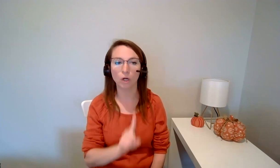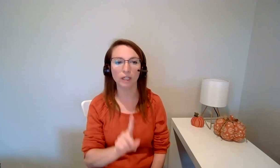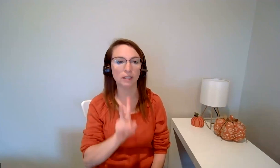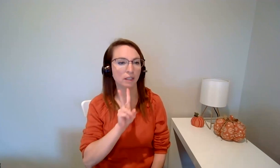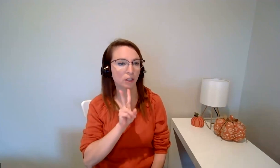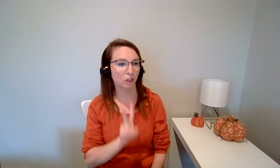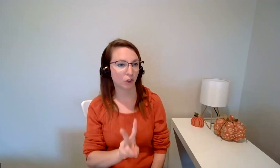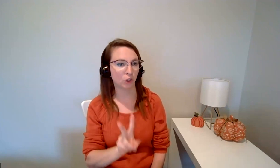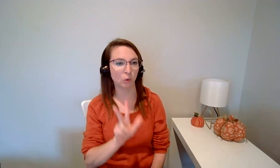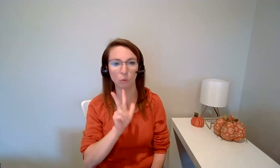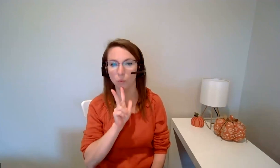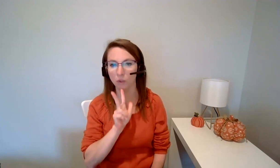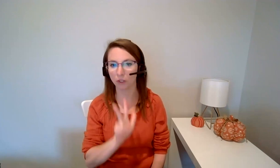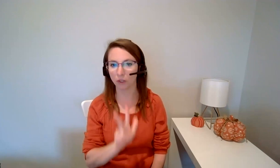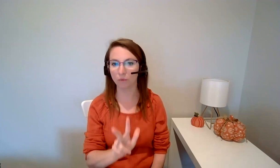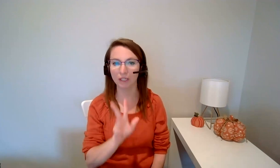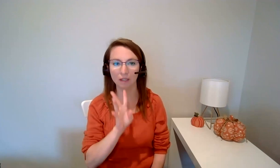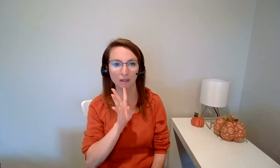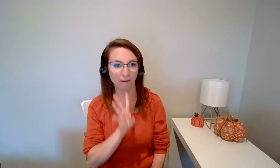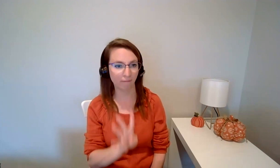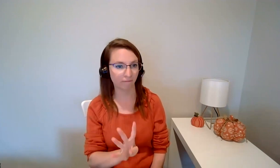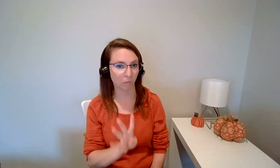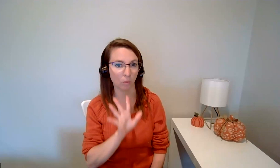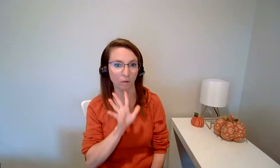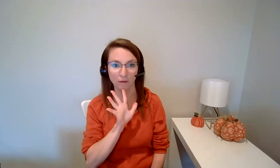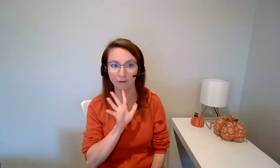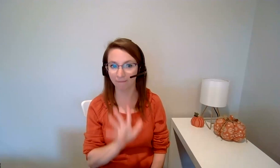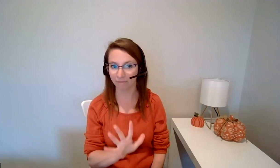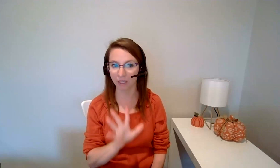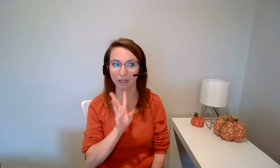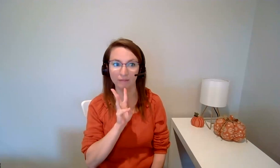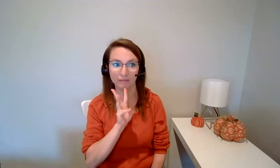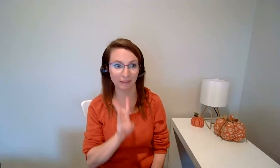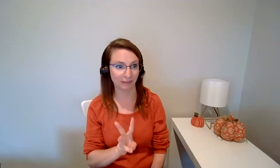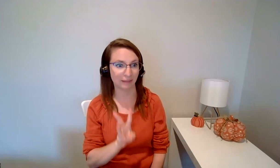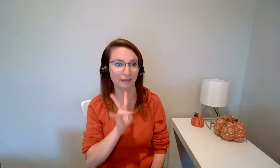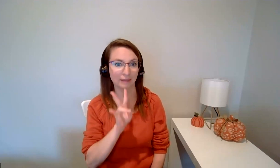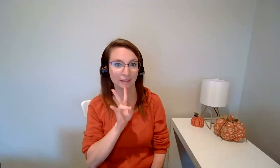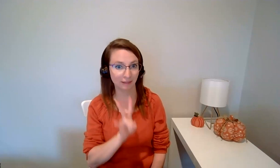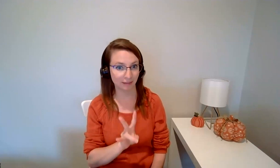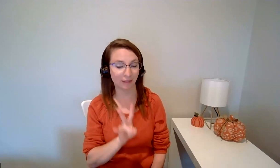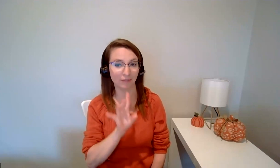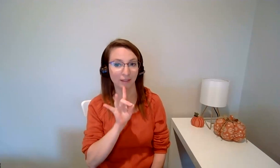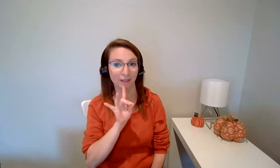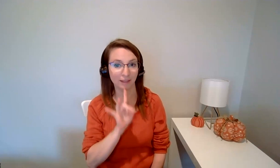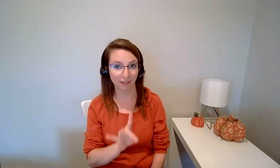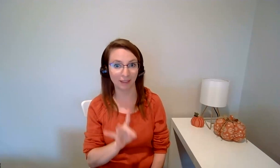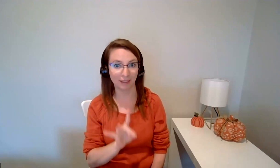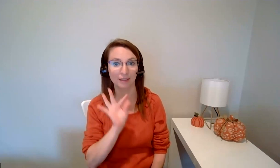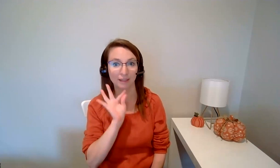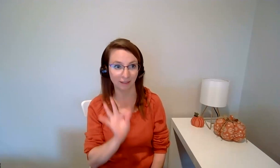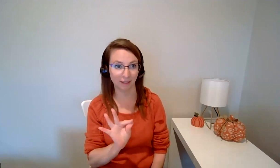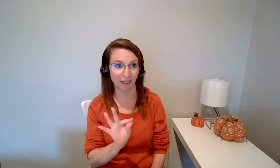1, 2, 3, 4, 5, 6, 7, 8,